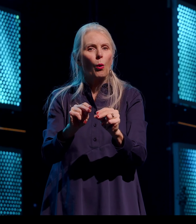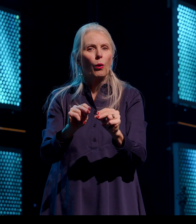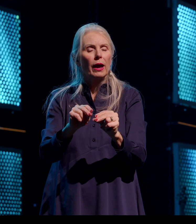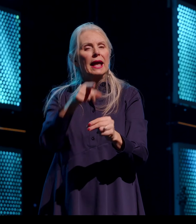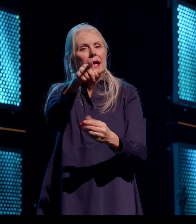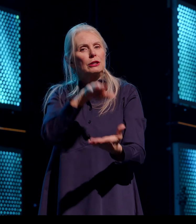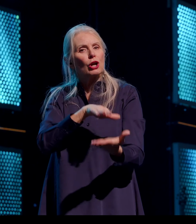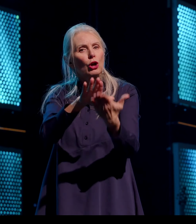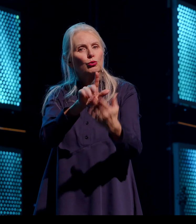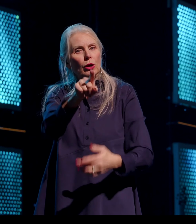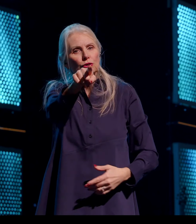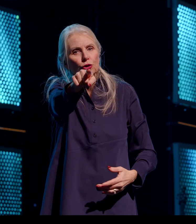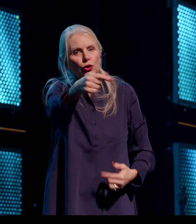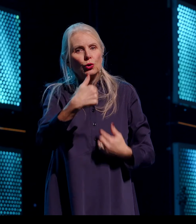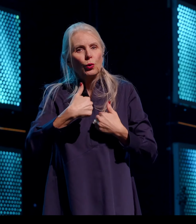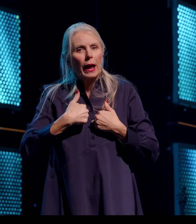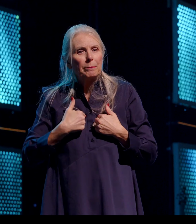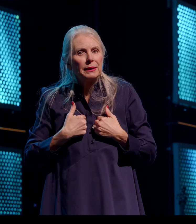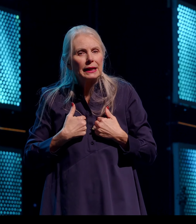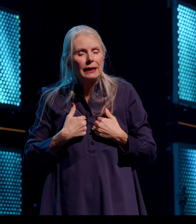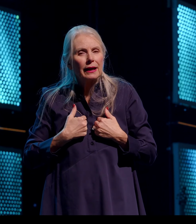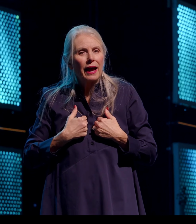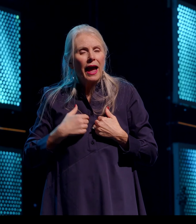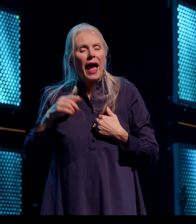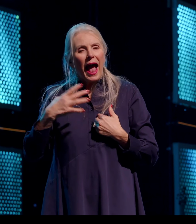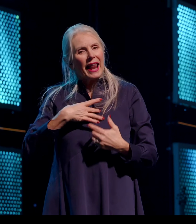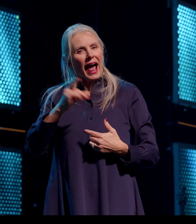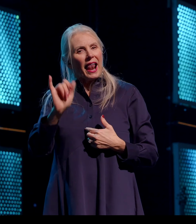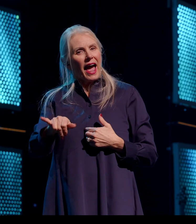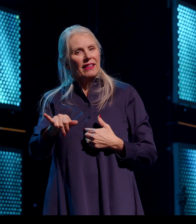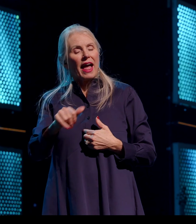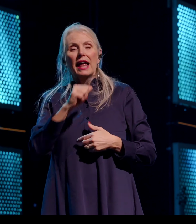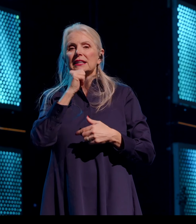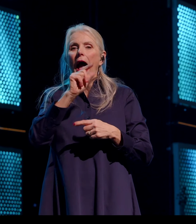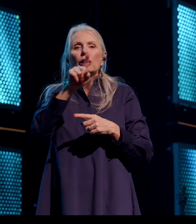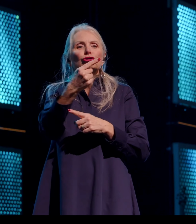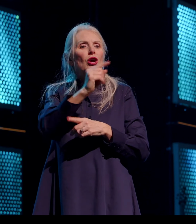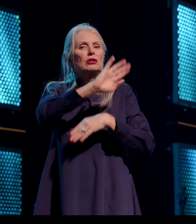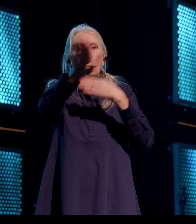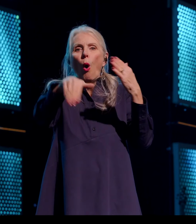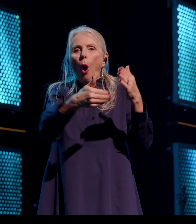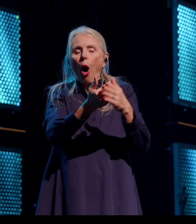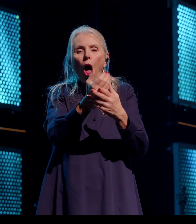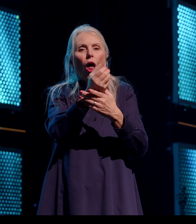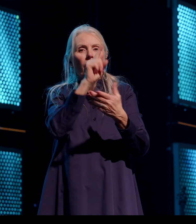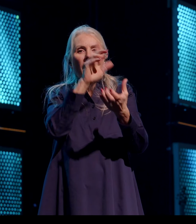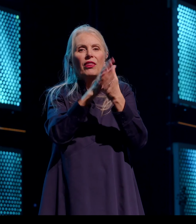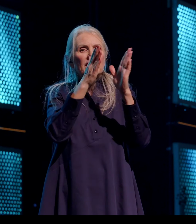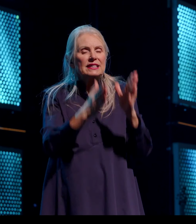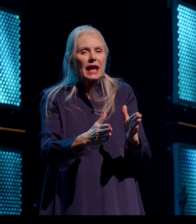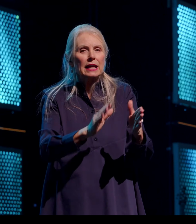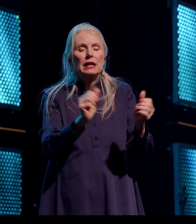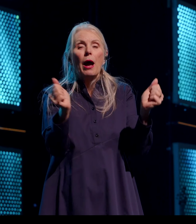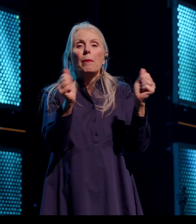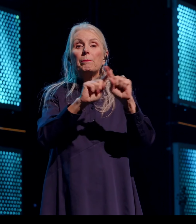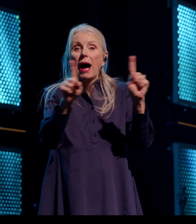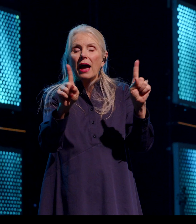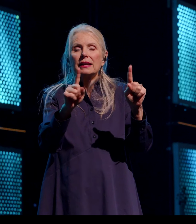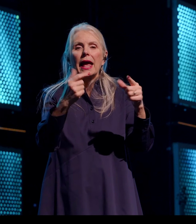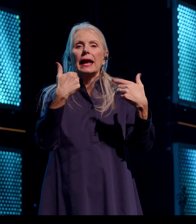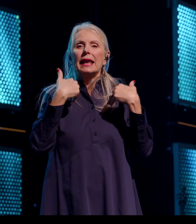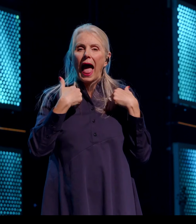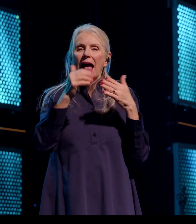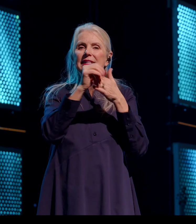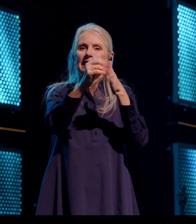me, together. The other part I like, it's not just to all the saints of Philippi, but it's acknowledging leadership with the overseers, with